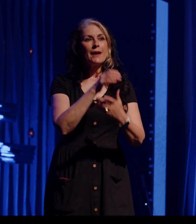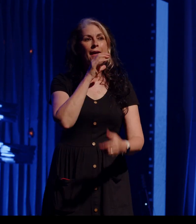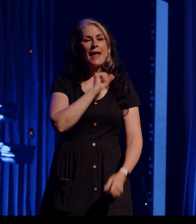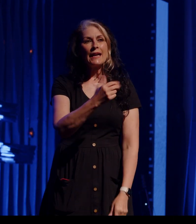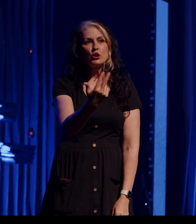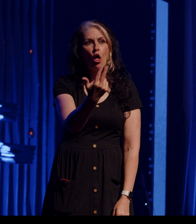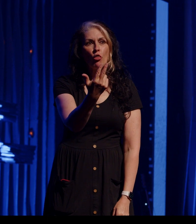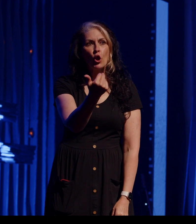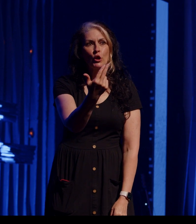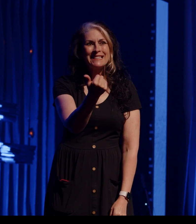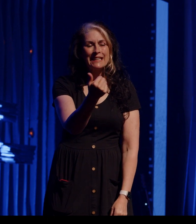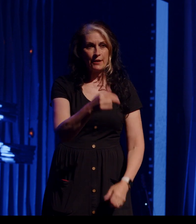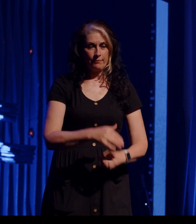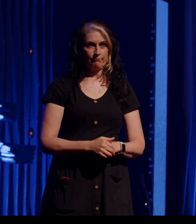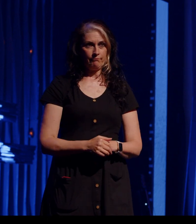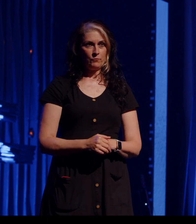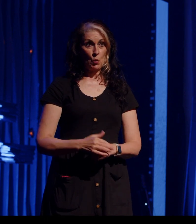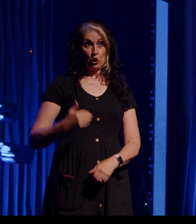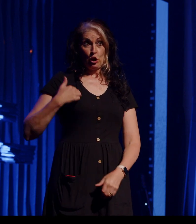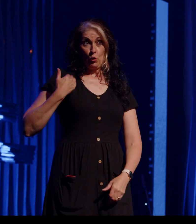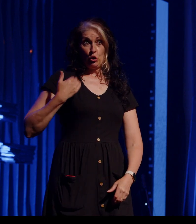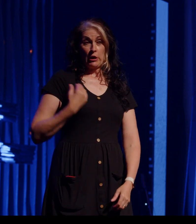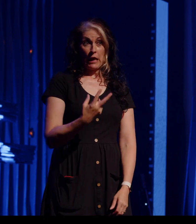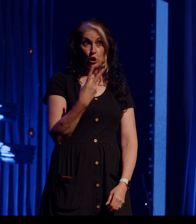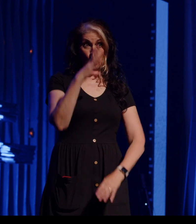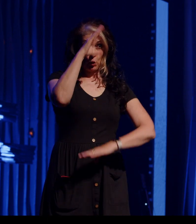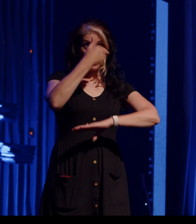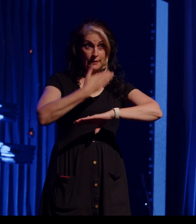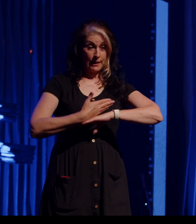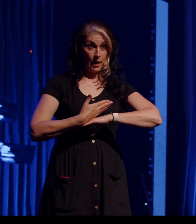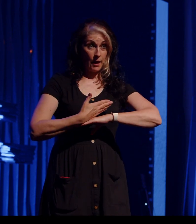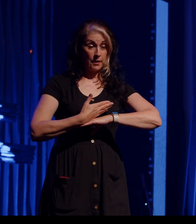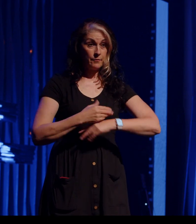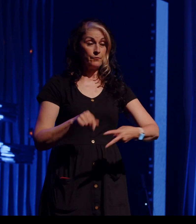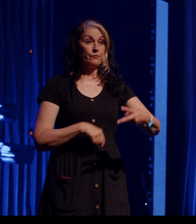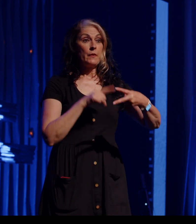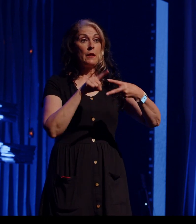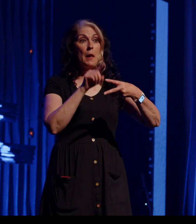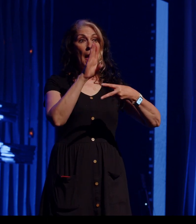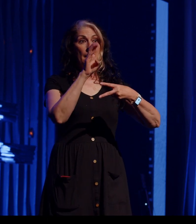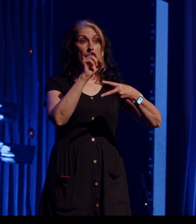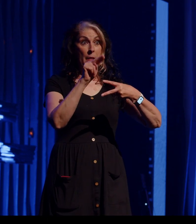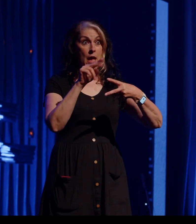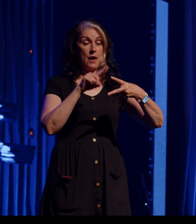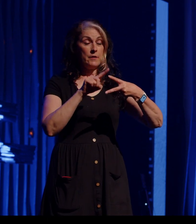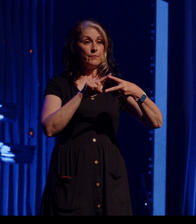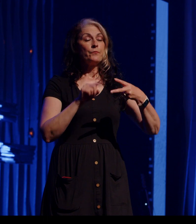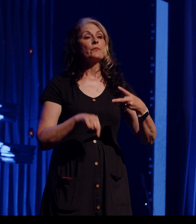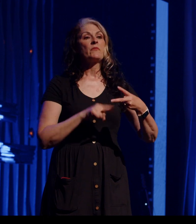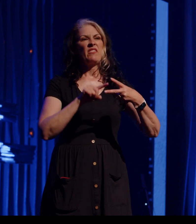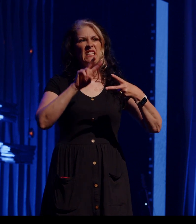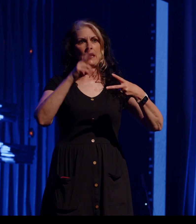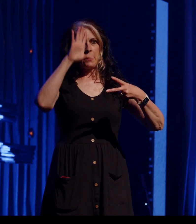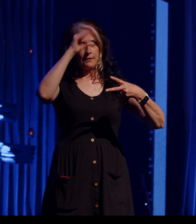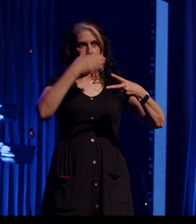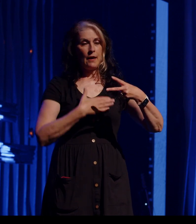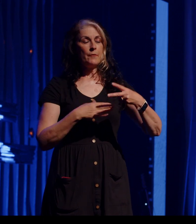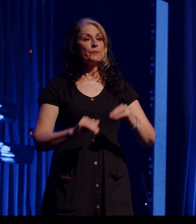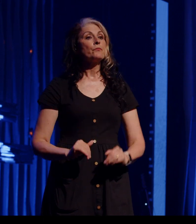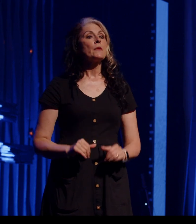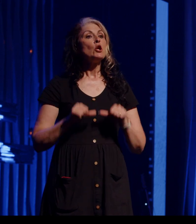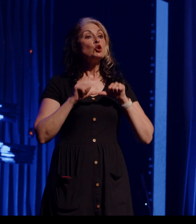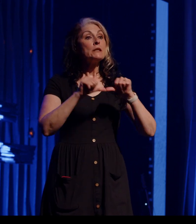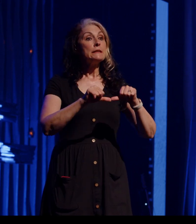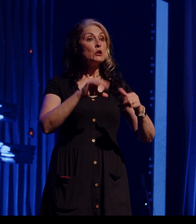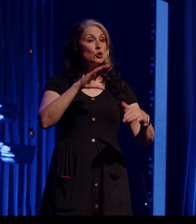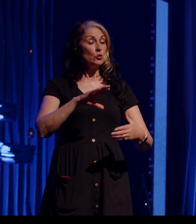married at 13, and in her early years, she had 2 sons, which one was Ben. And as she continued on in their life, they realized